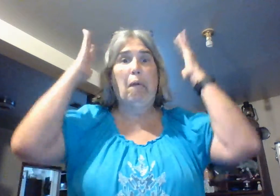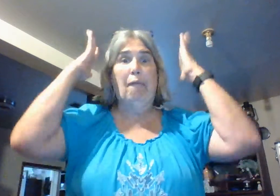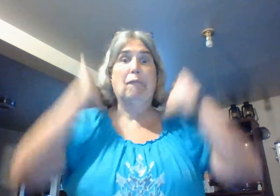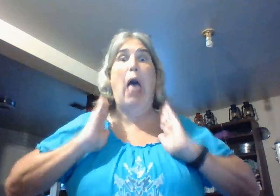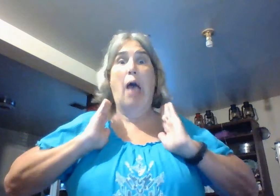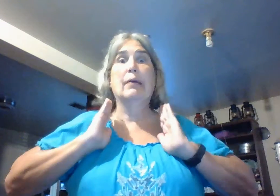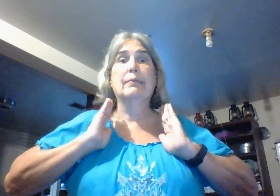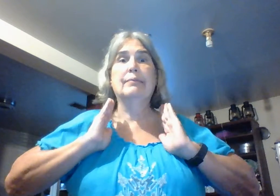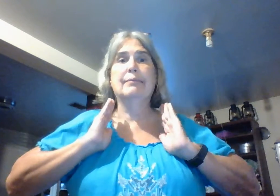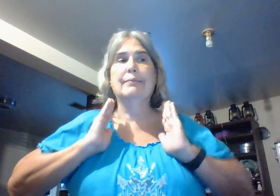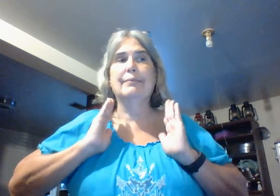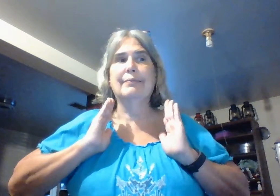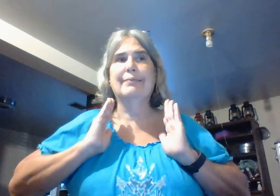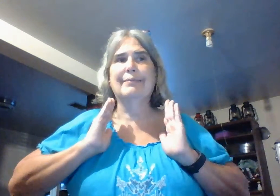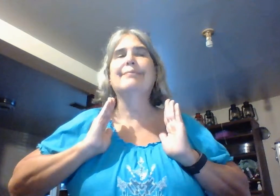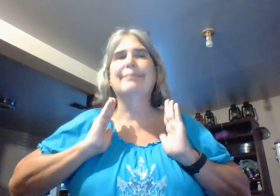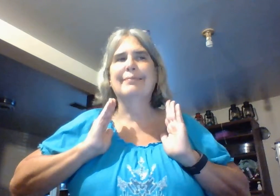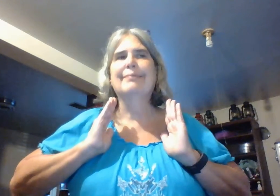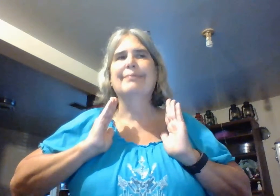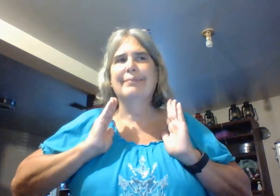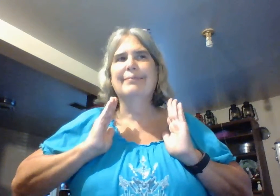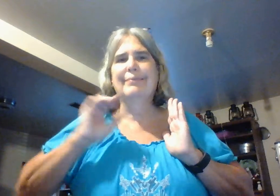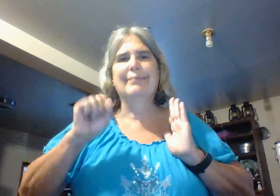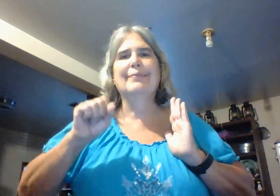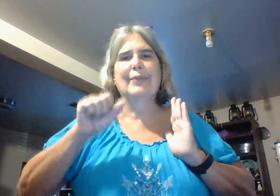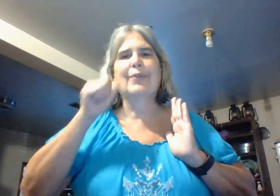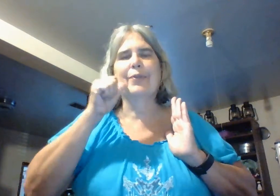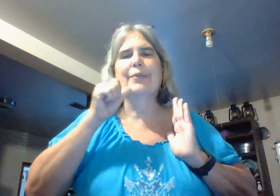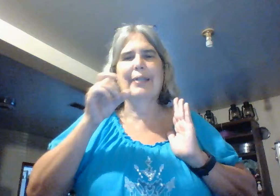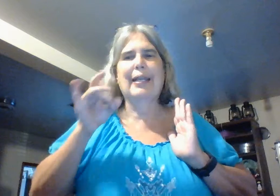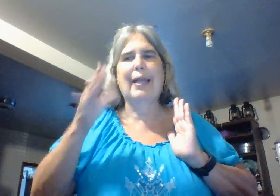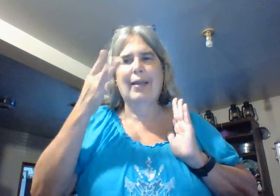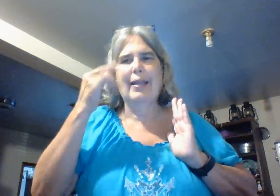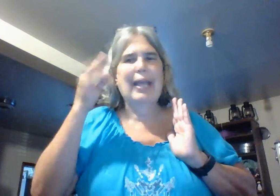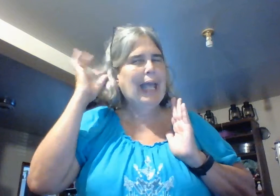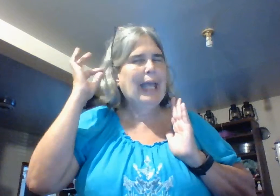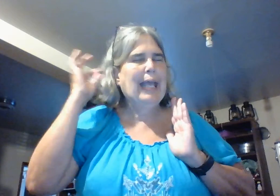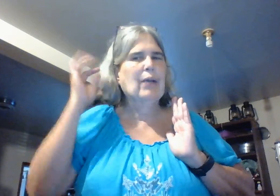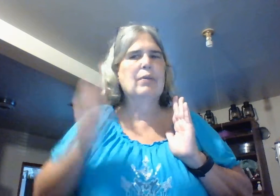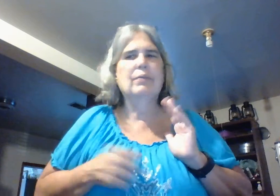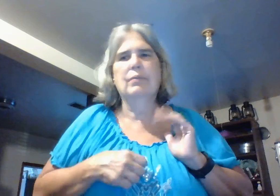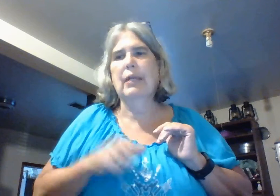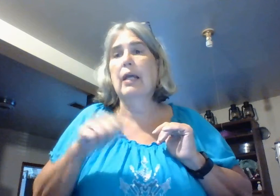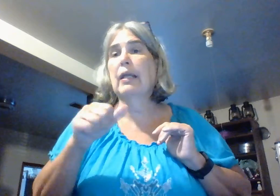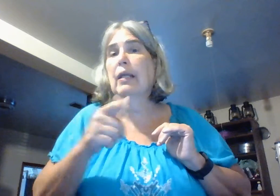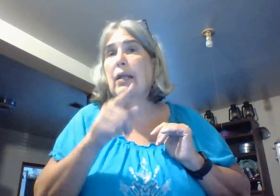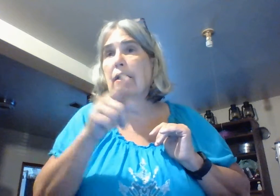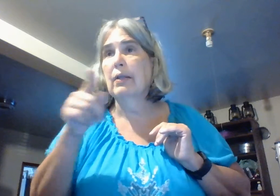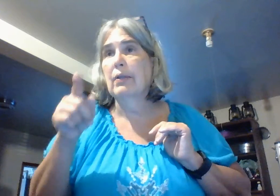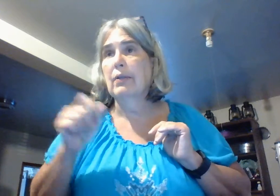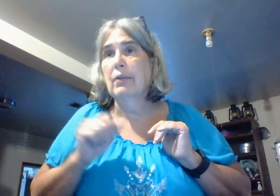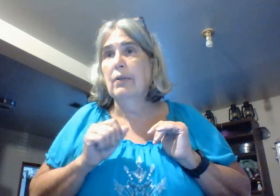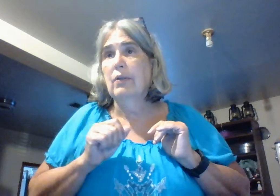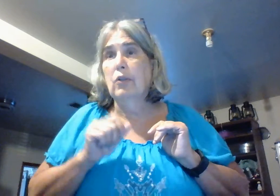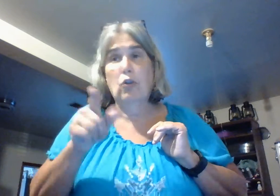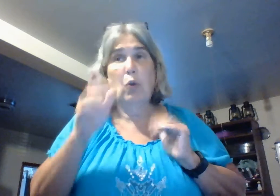Okay. Those girls just hate it when there's other thing? Go outside and would you rather be outside working in